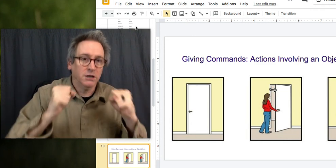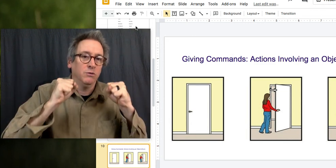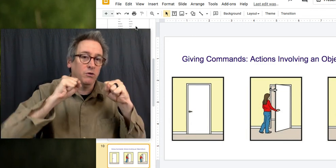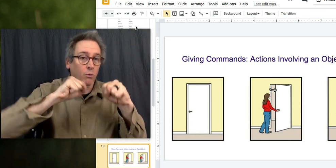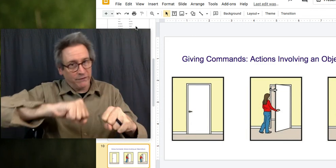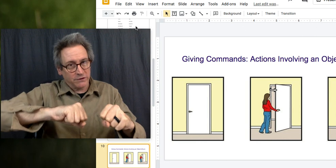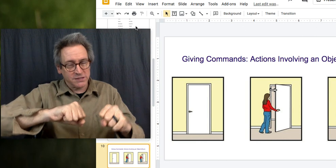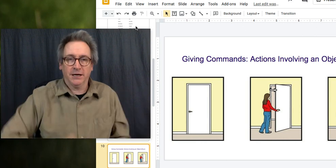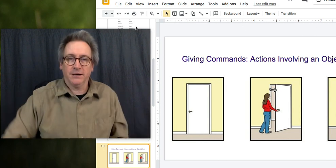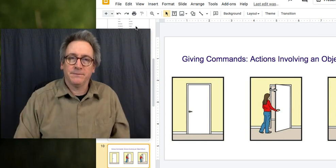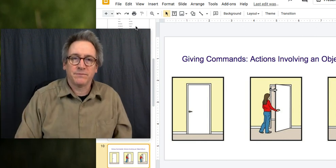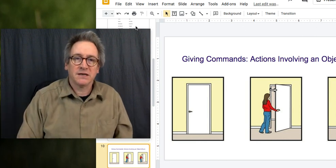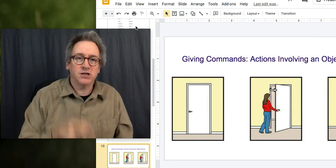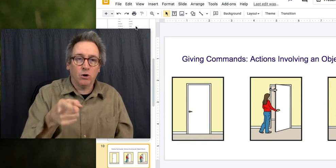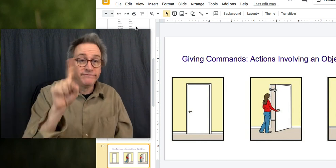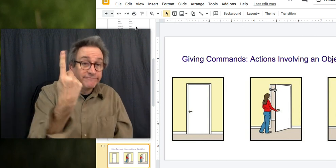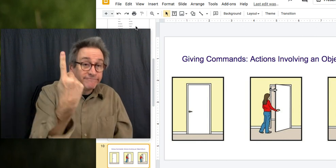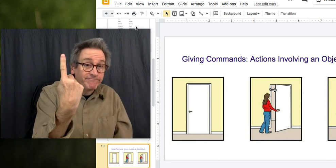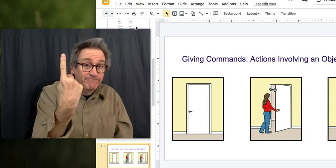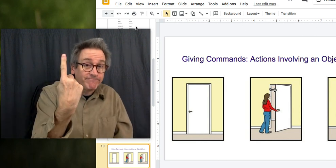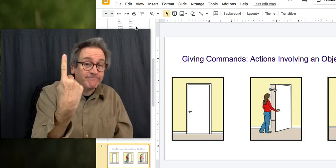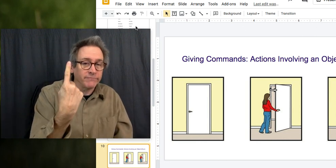comfortable with what they're seeing. So,